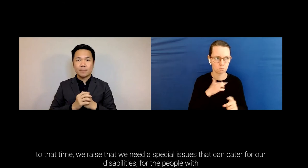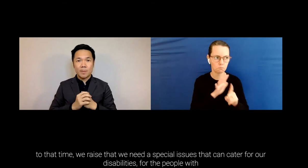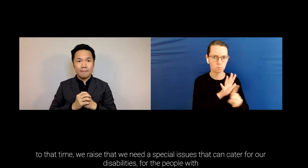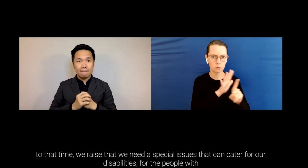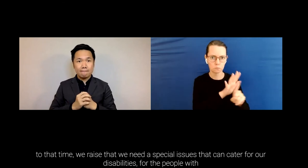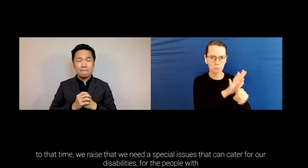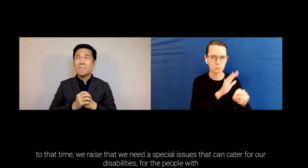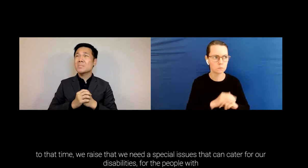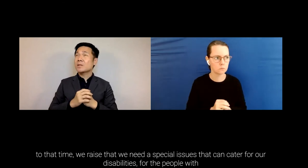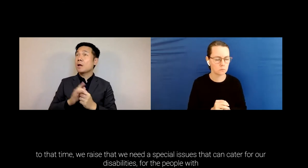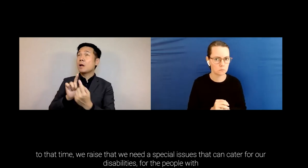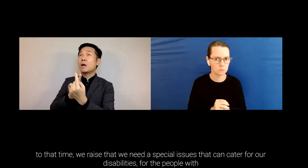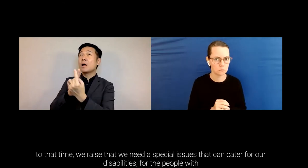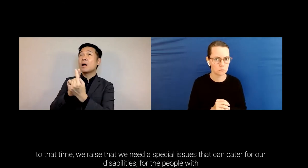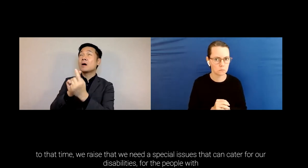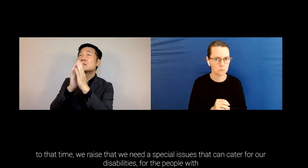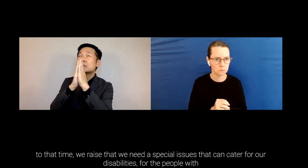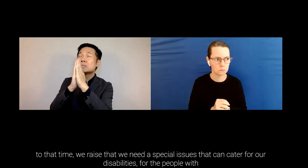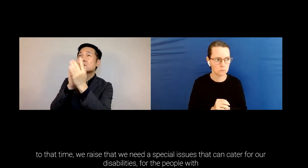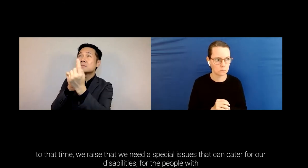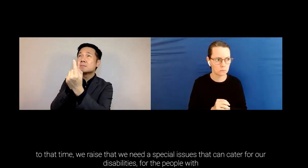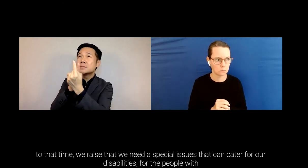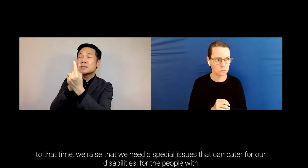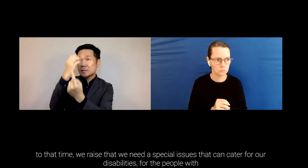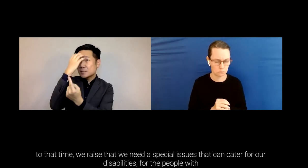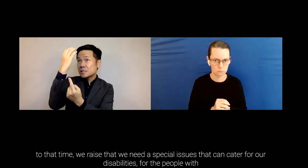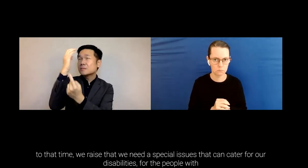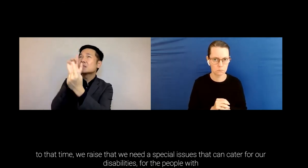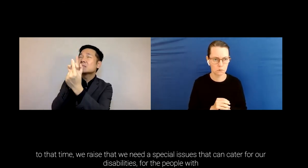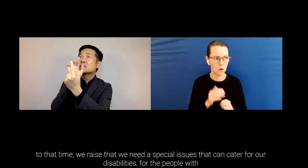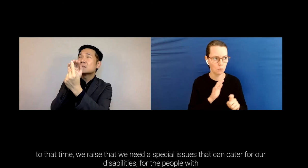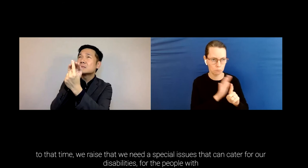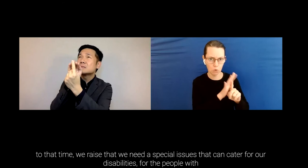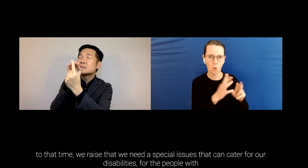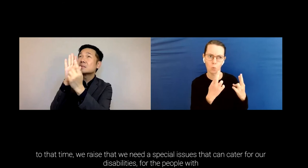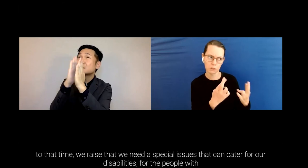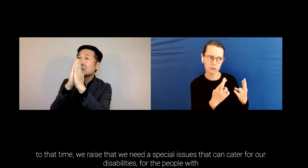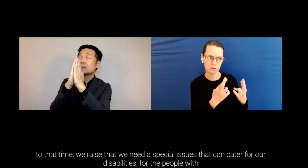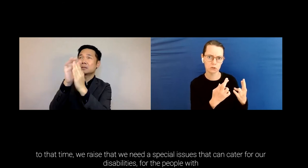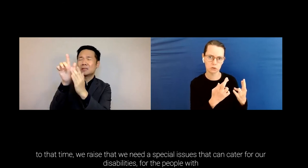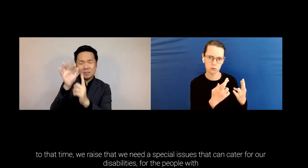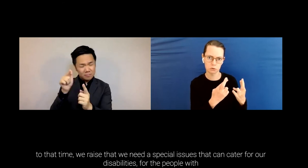to that time when we make a time to, and we raise that we need a special